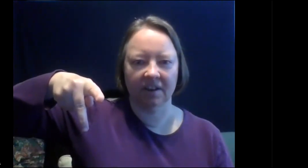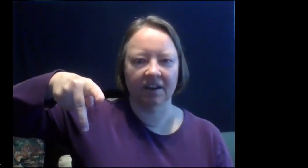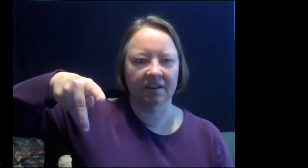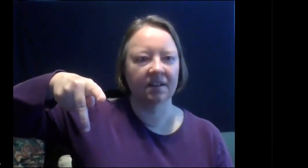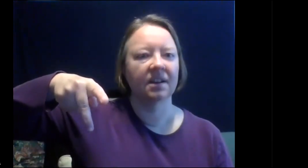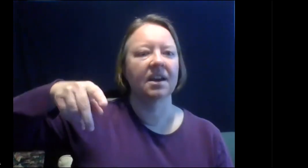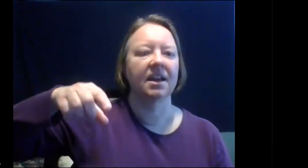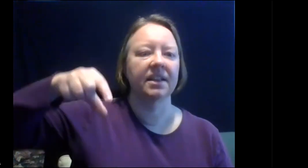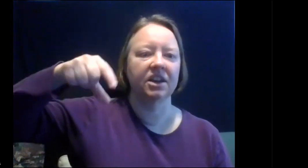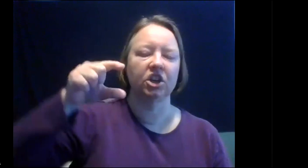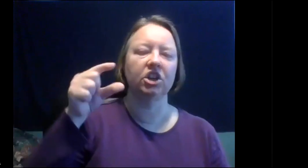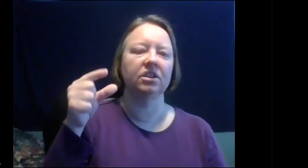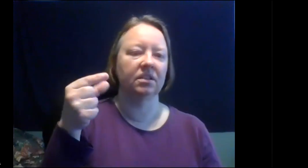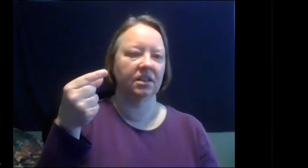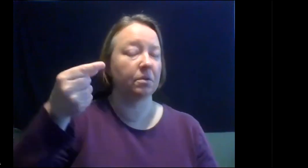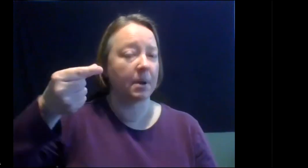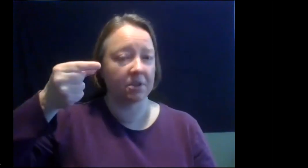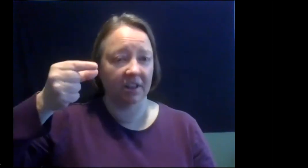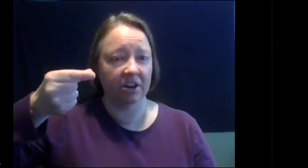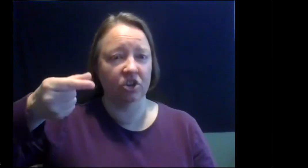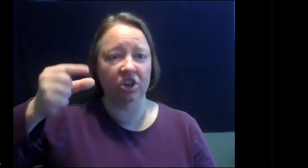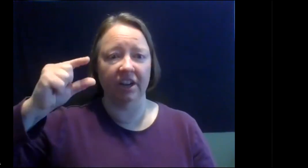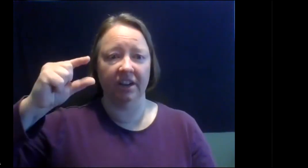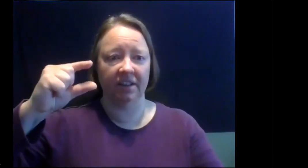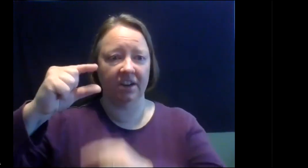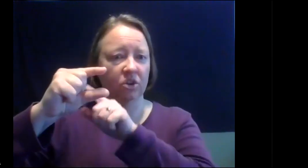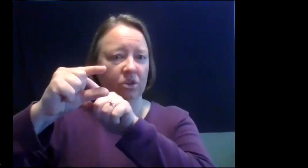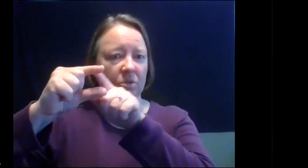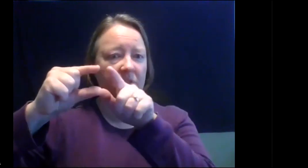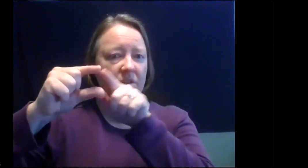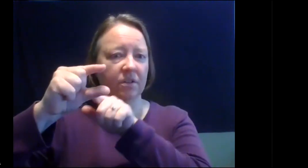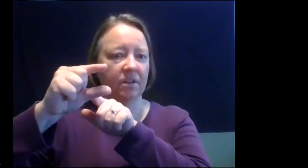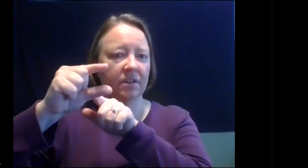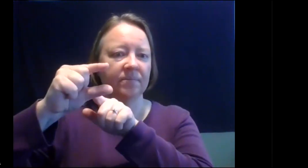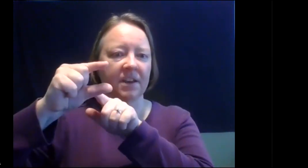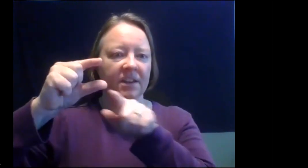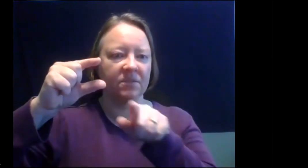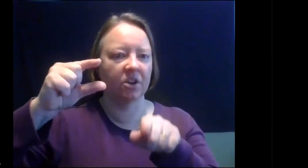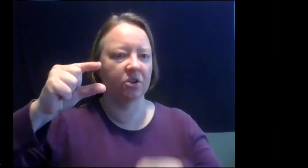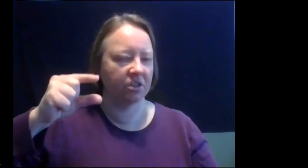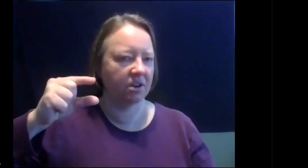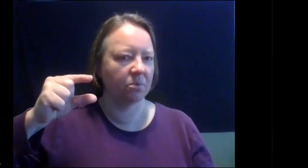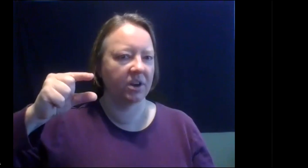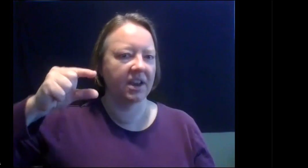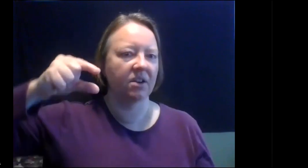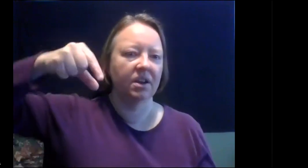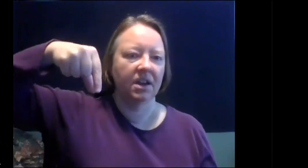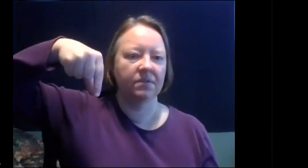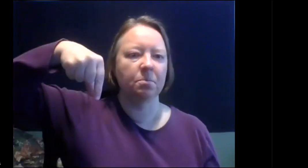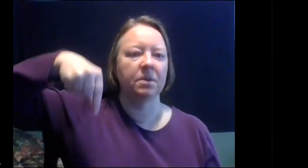Okay, and then remember the letter G that I showed you with your index finger and your thumb pointing out. If you point